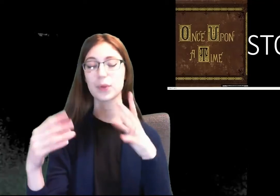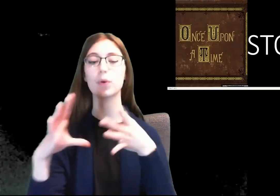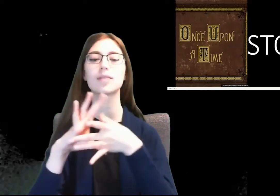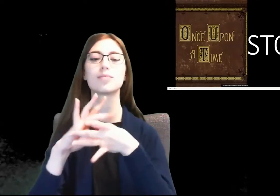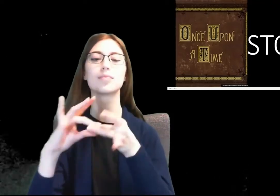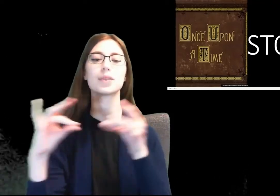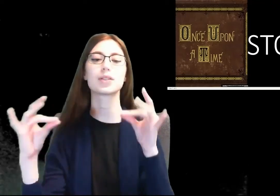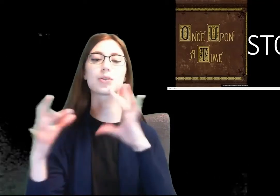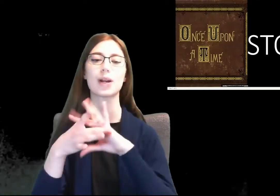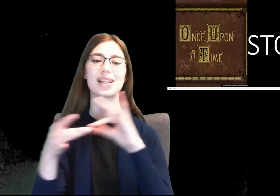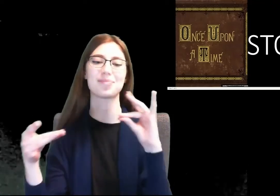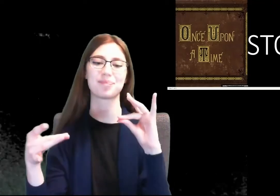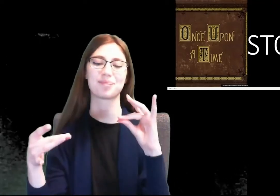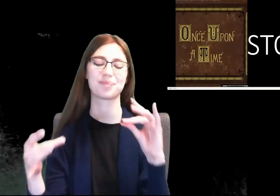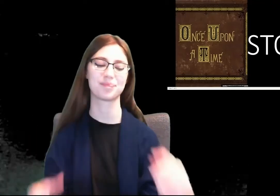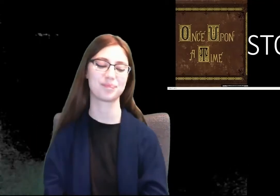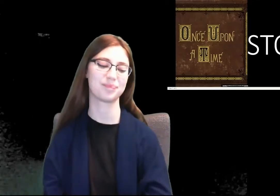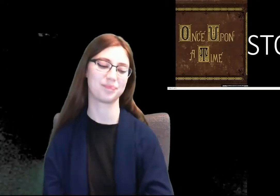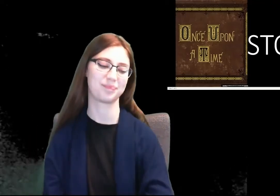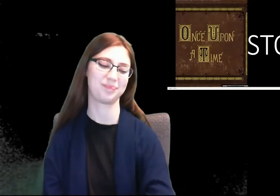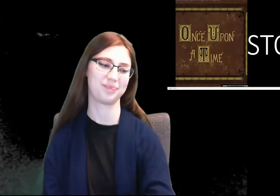Or story.